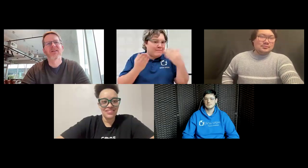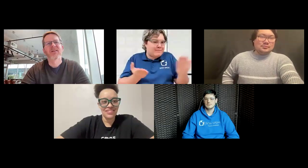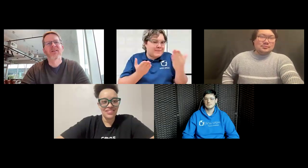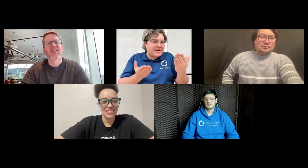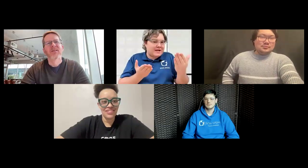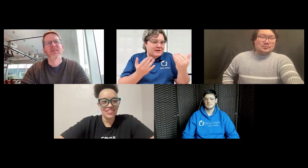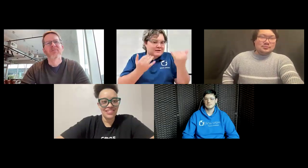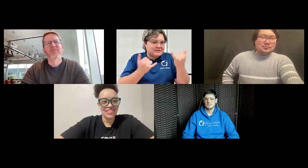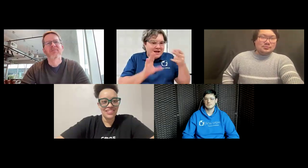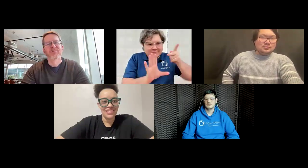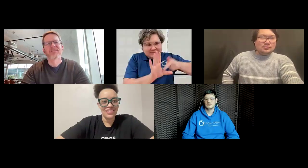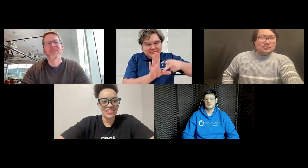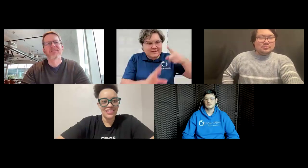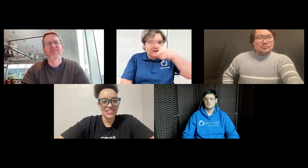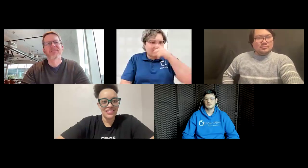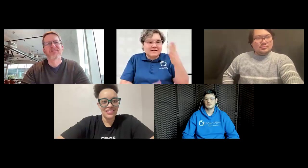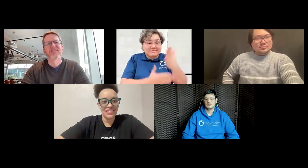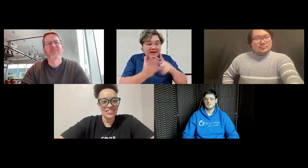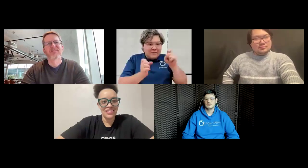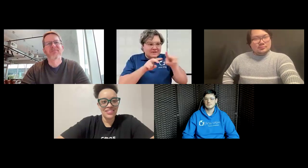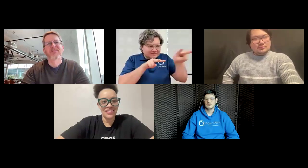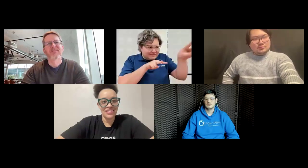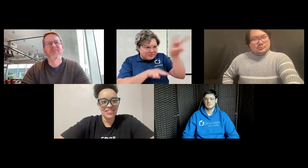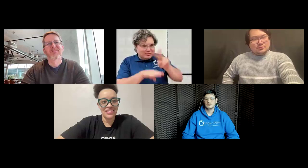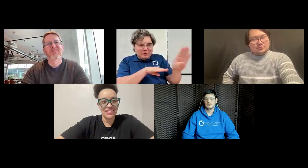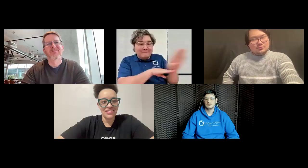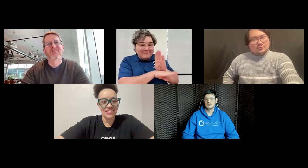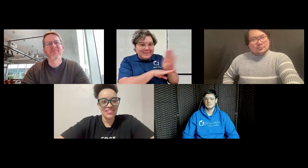And Yami couldn't be here to participate today.